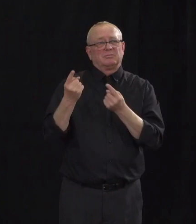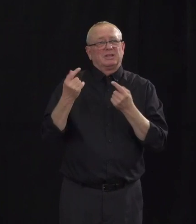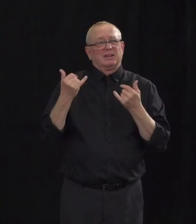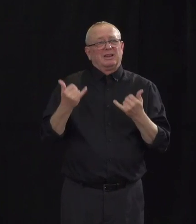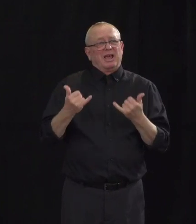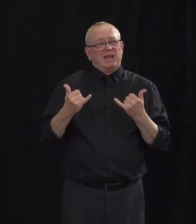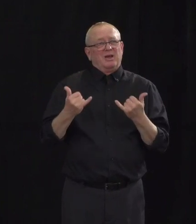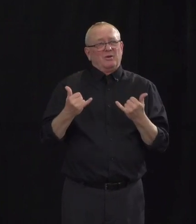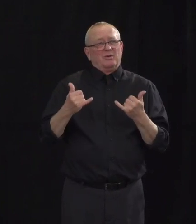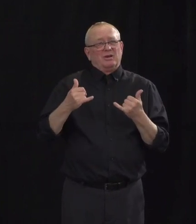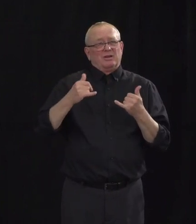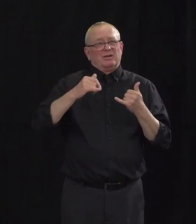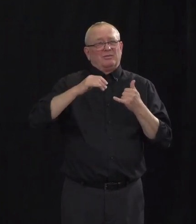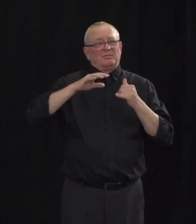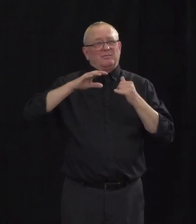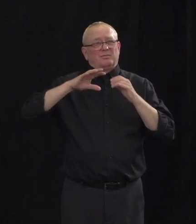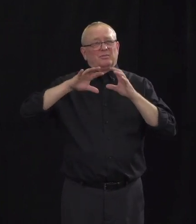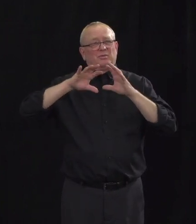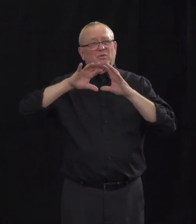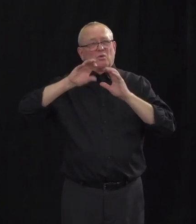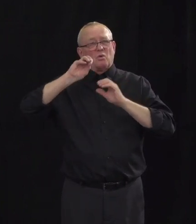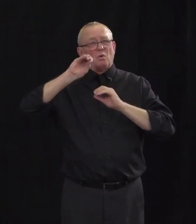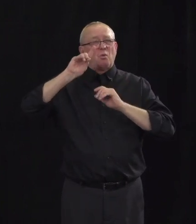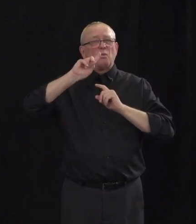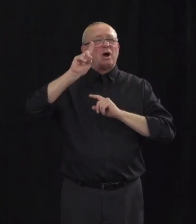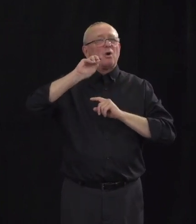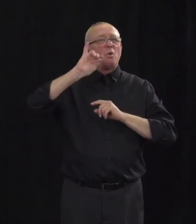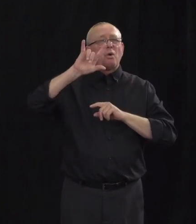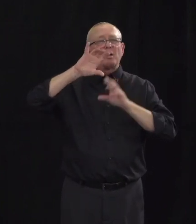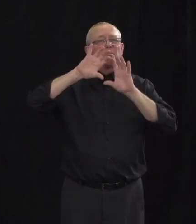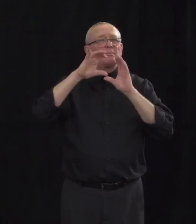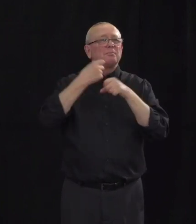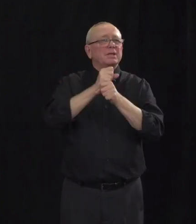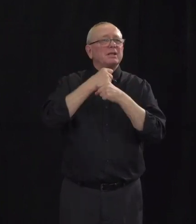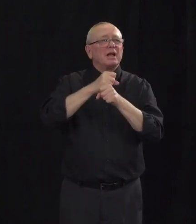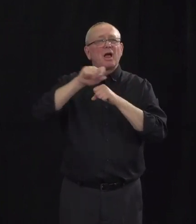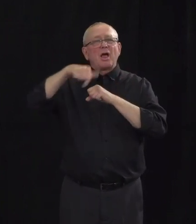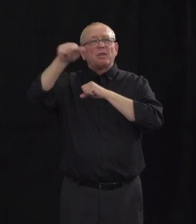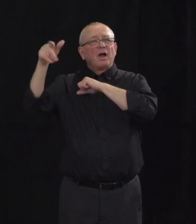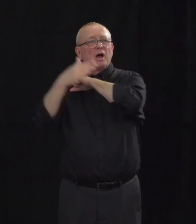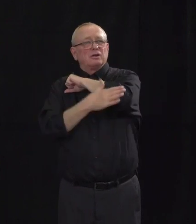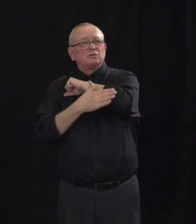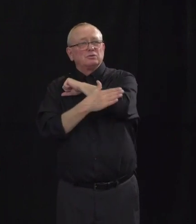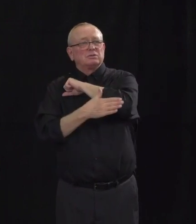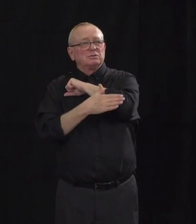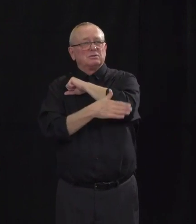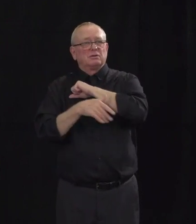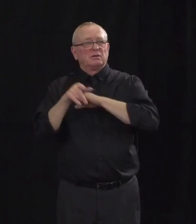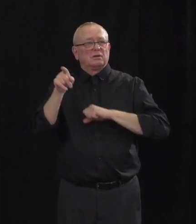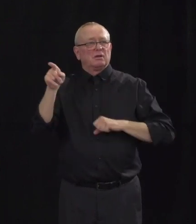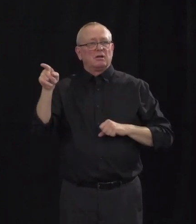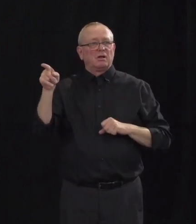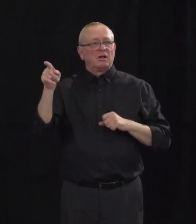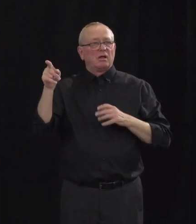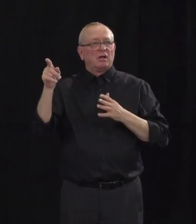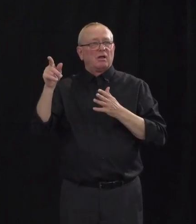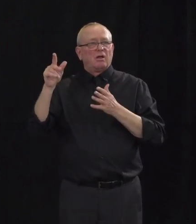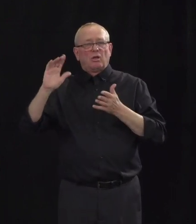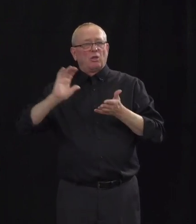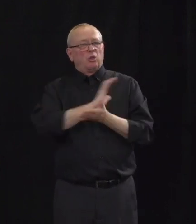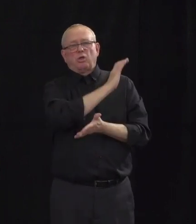entire existence would be jeopardized by predatory dumping by Saudi Arabia and